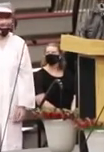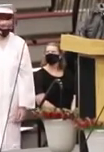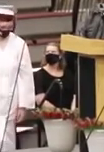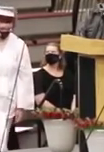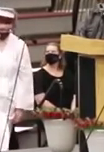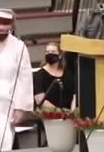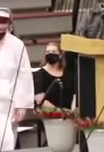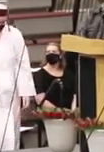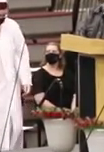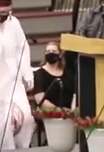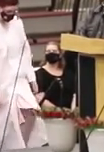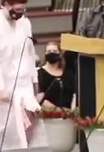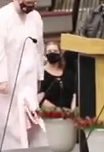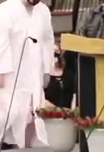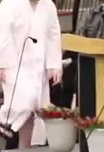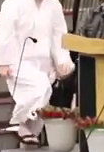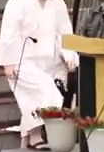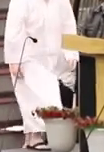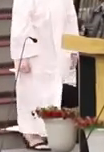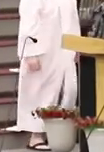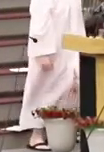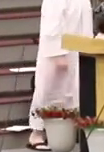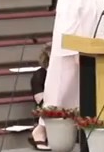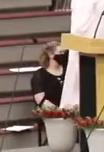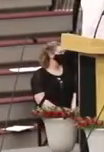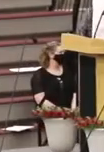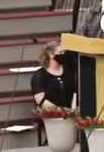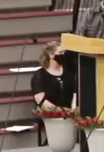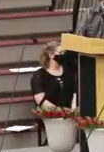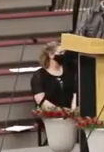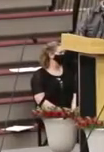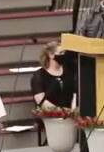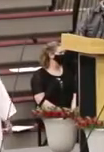Annie Christine Drysdale.